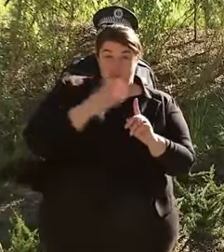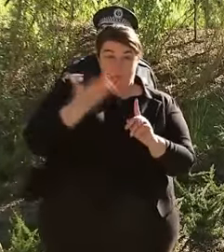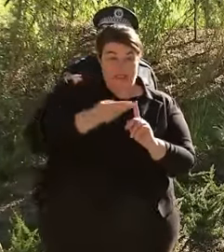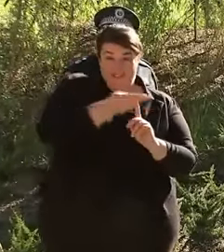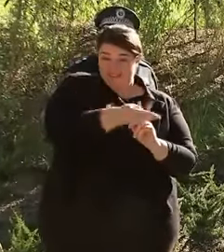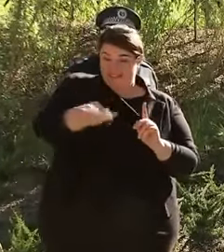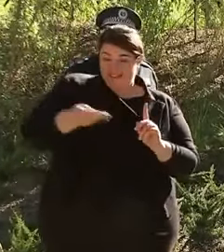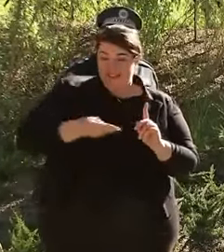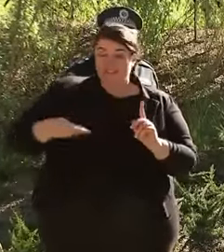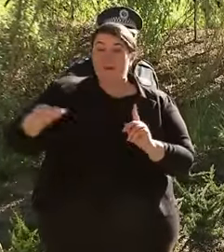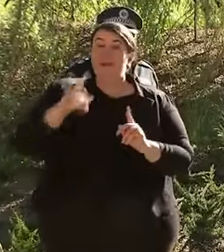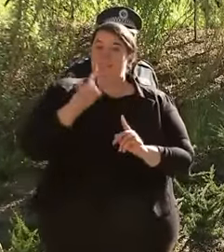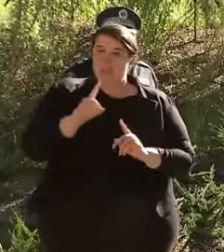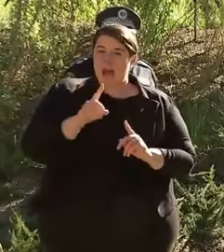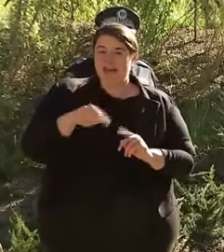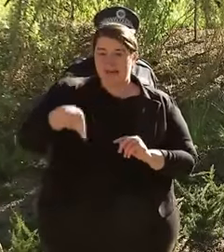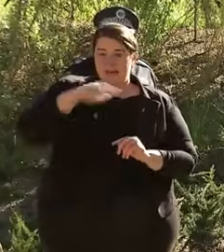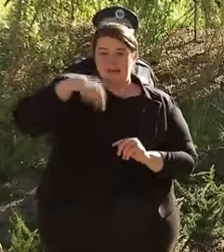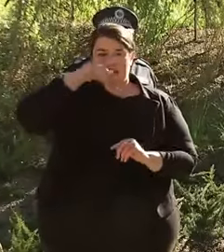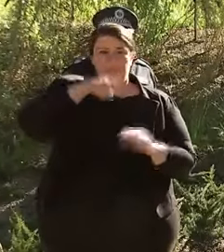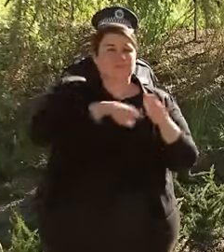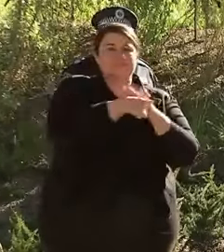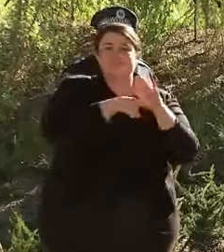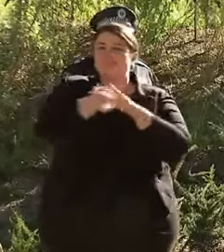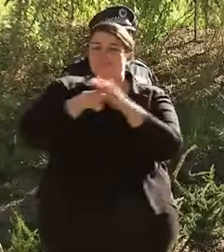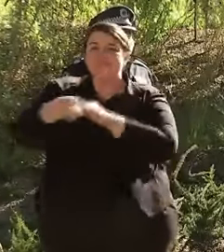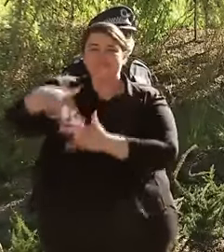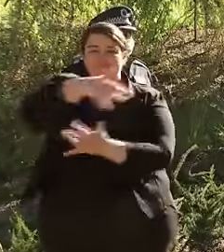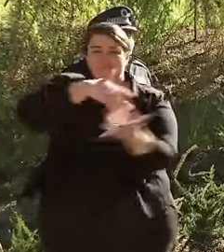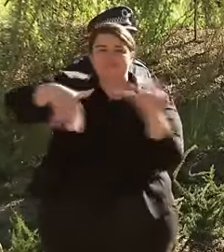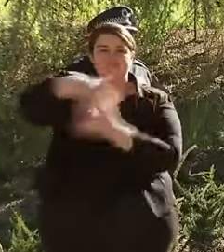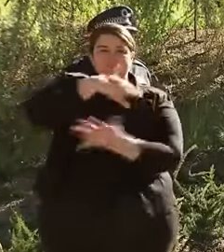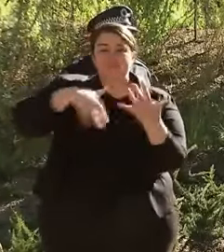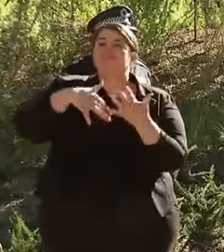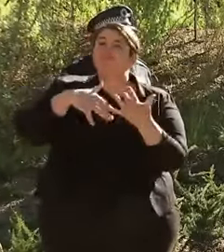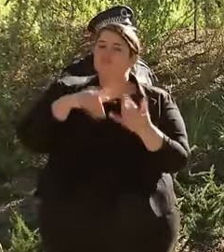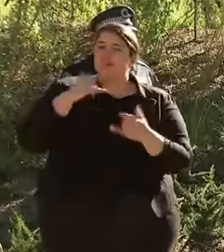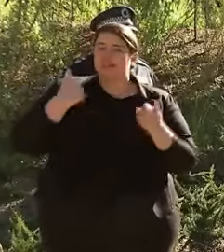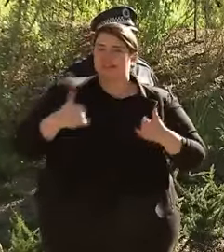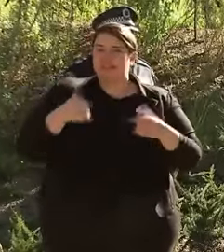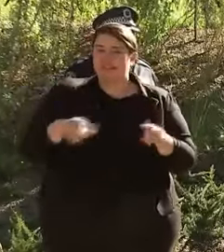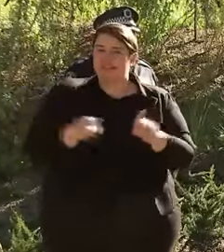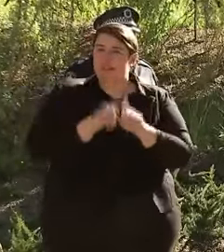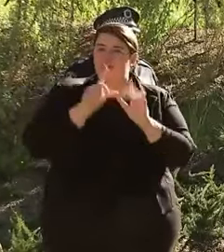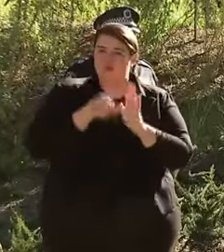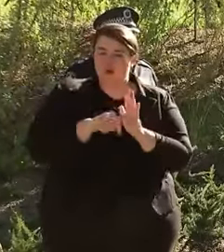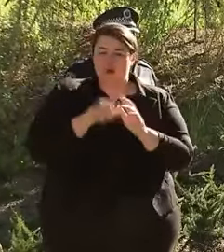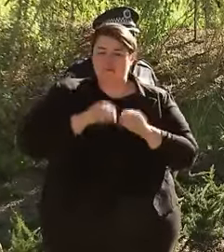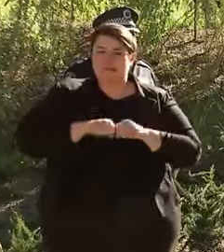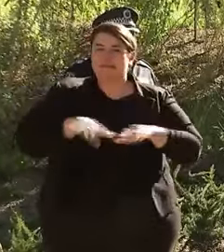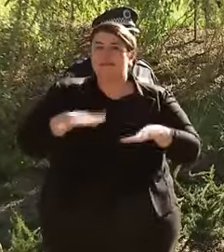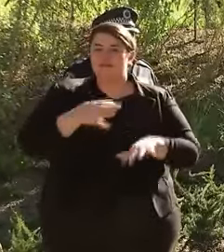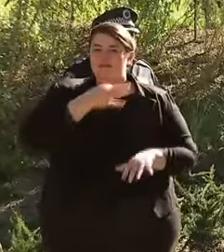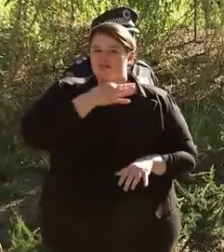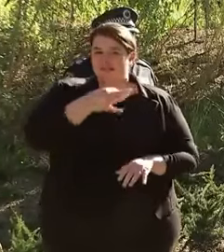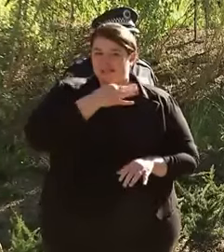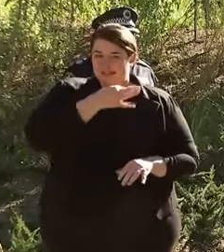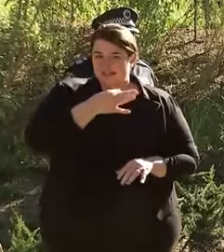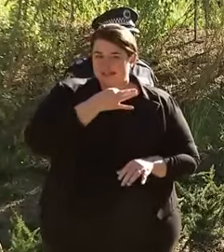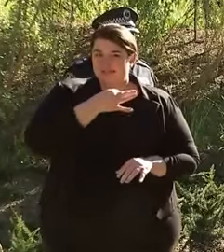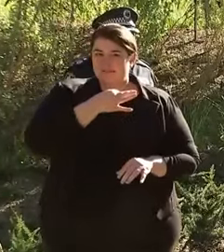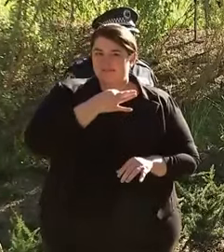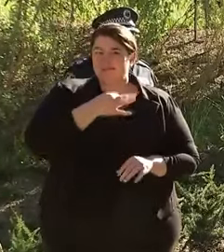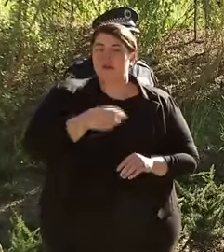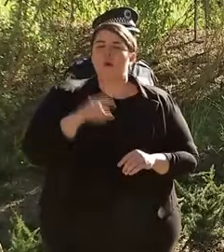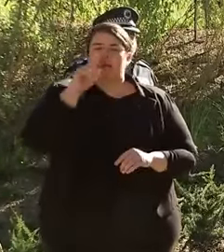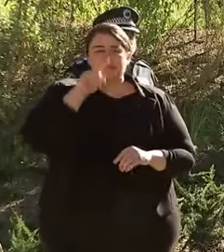understands that a number of people were in the community whilst potentially infectious, and Dr. Chant will go through all that. And that's why you might see additional